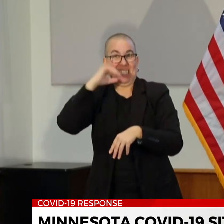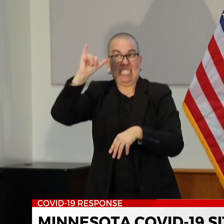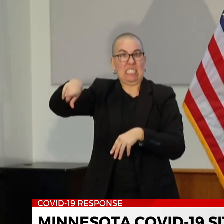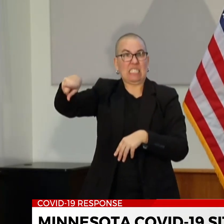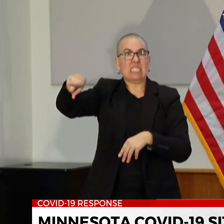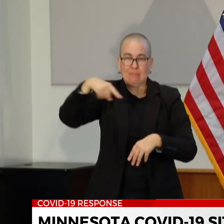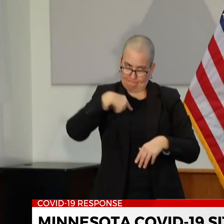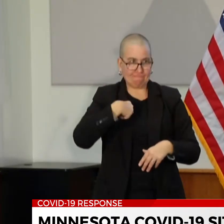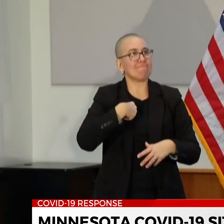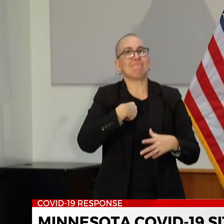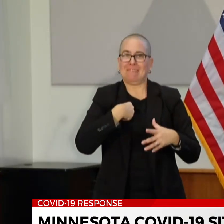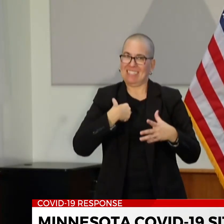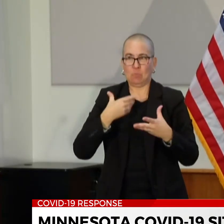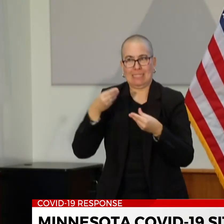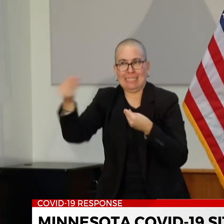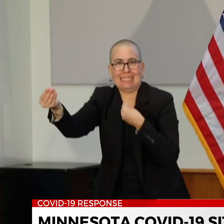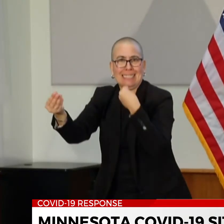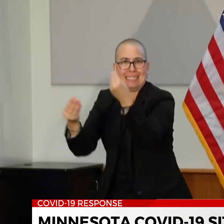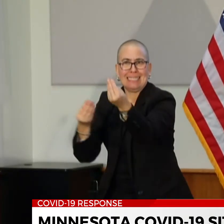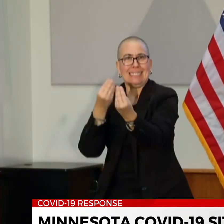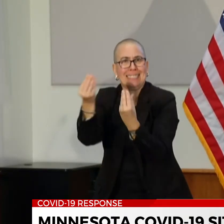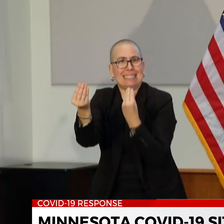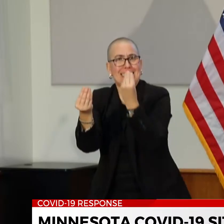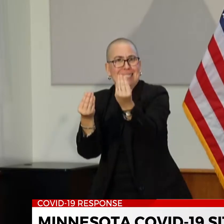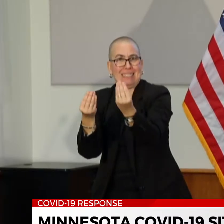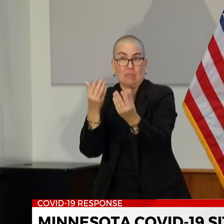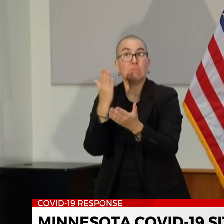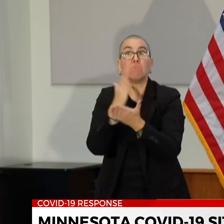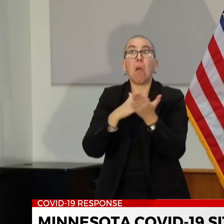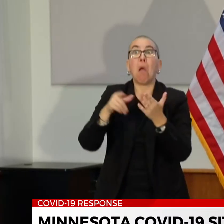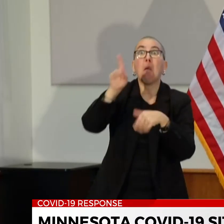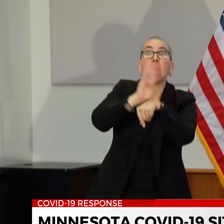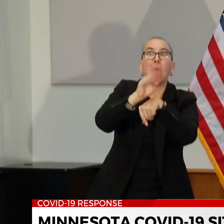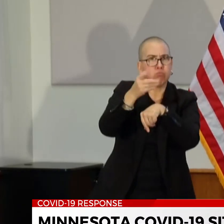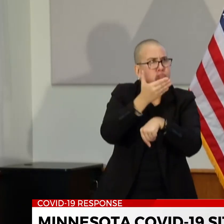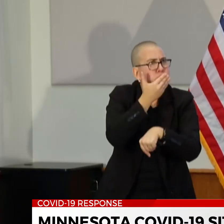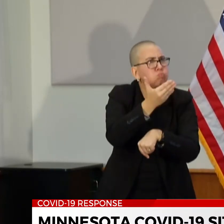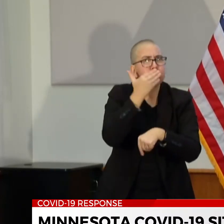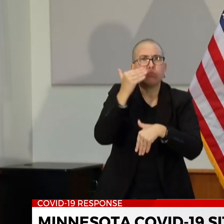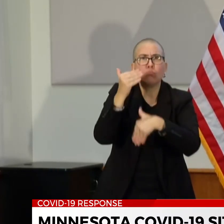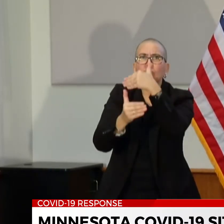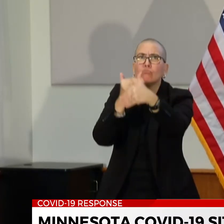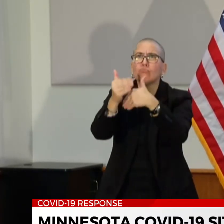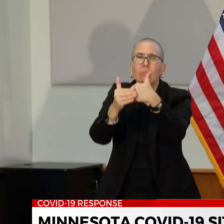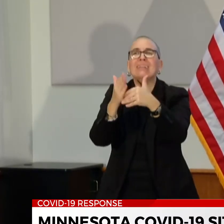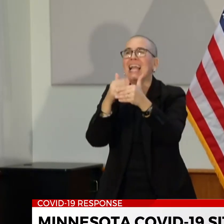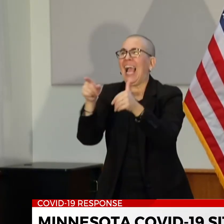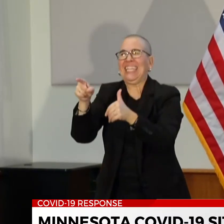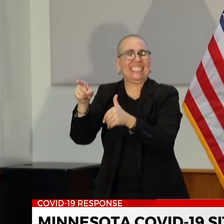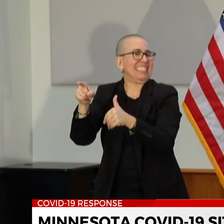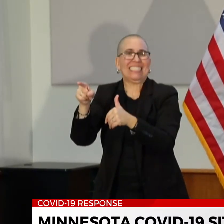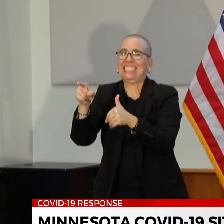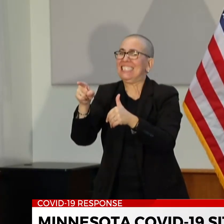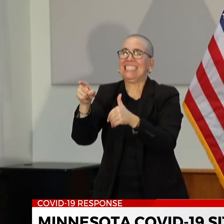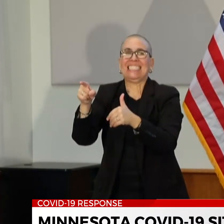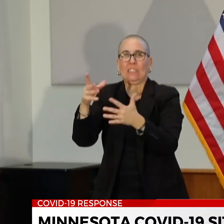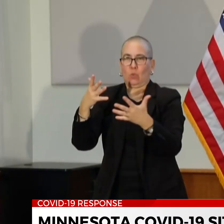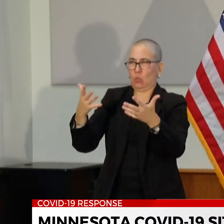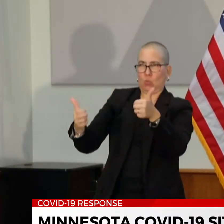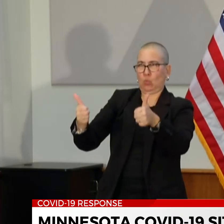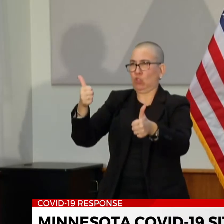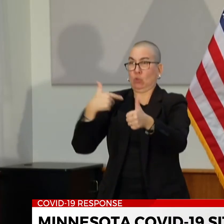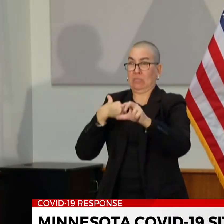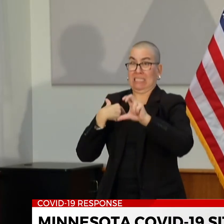some businesses, golf courses, for example, did better this year than they have in any other year. Do you give a payment to them rather than the small mom and pop, you